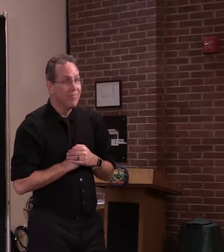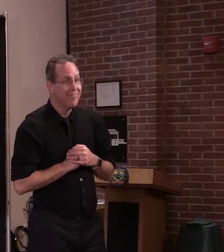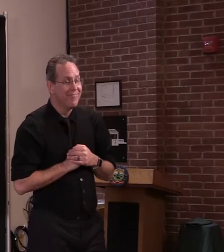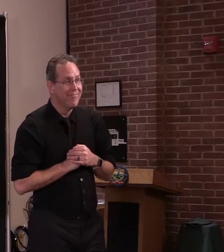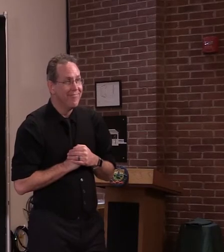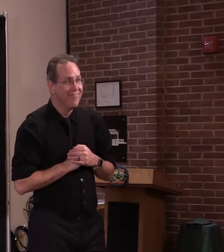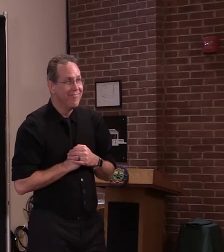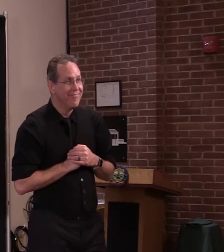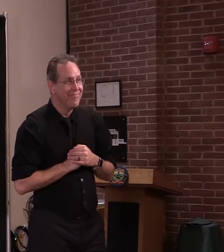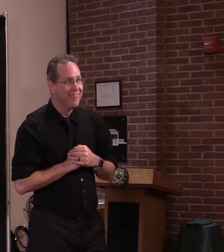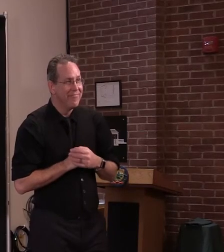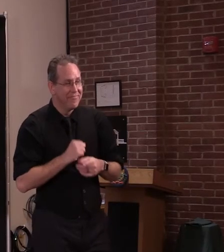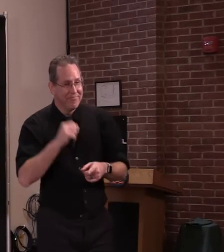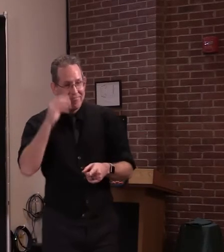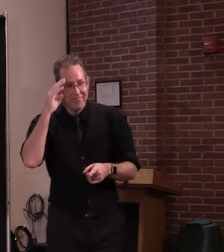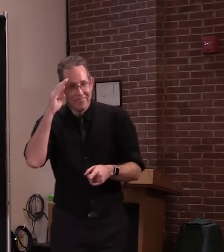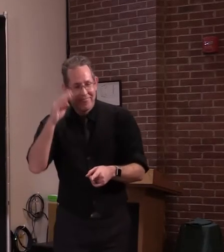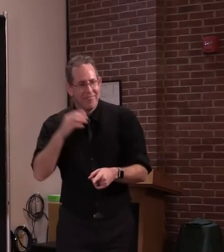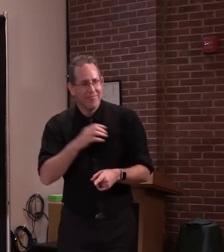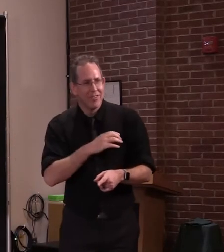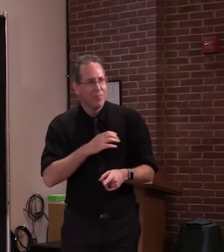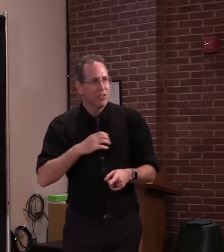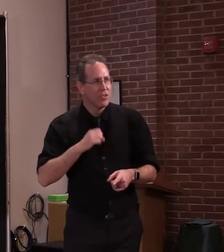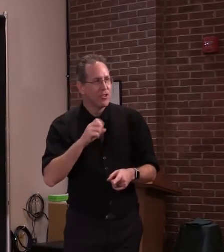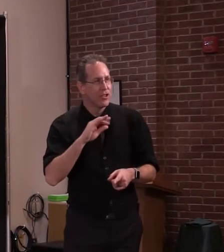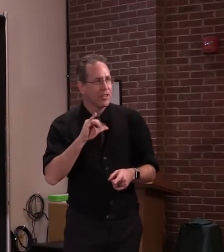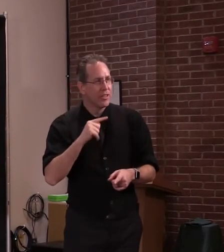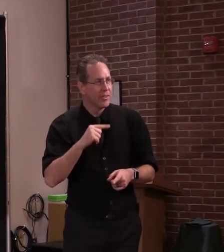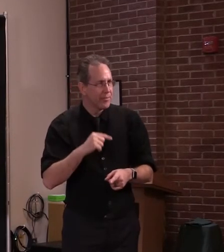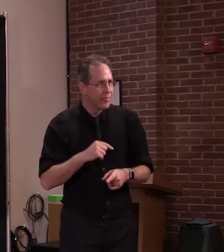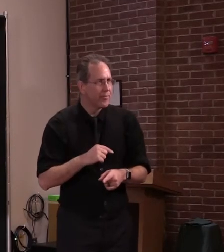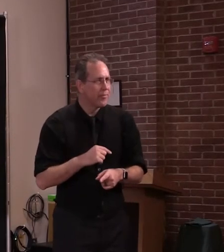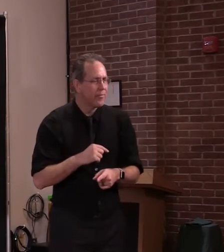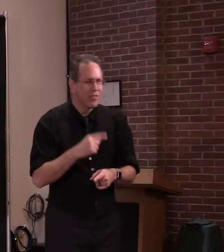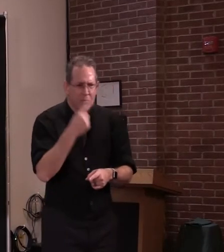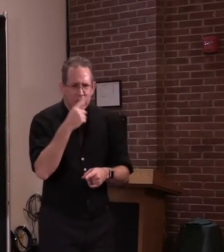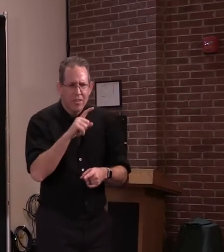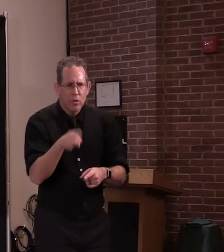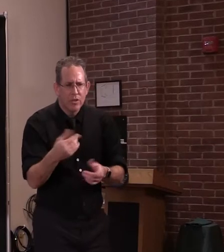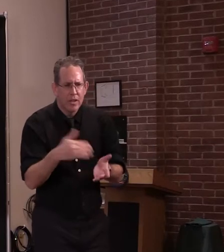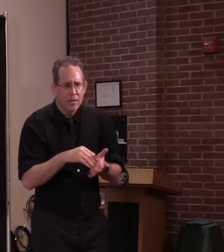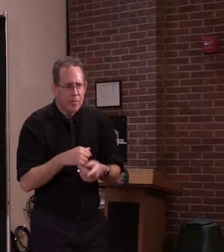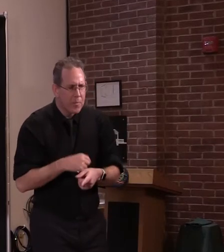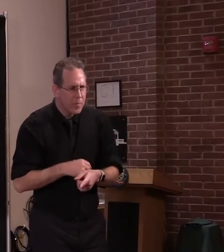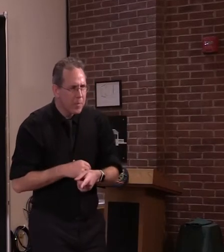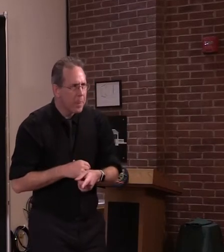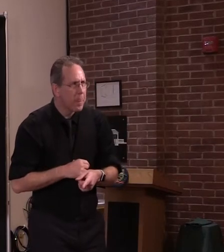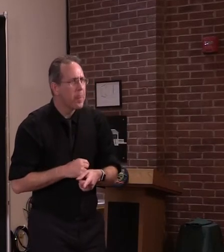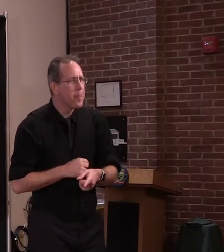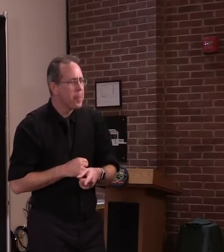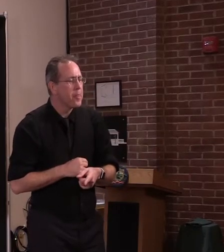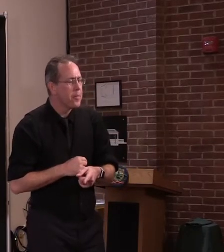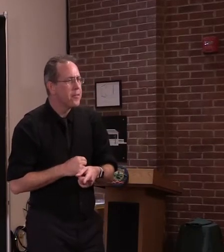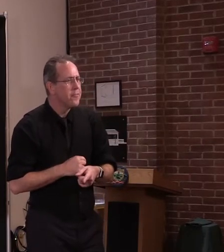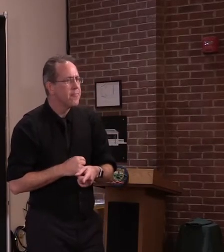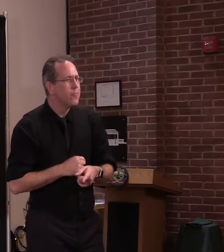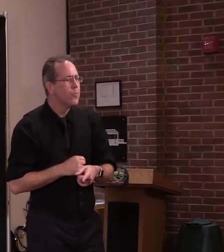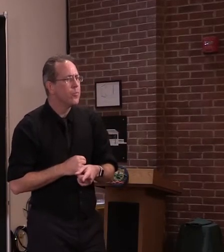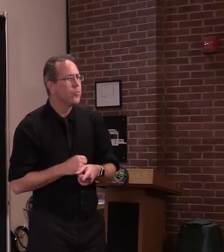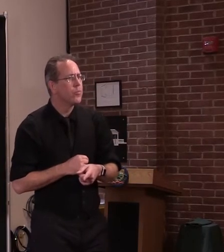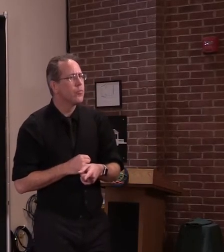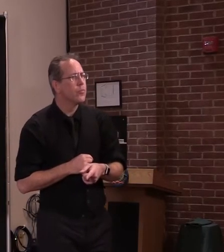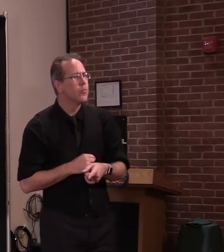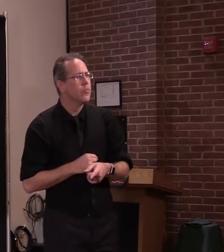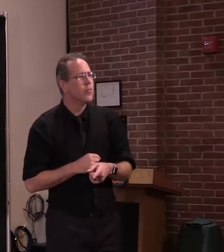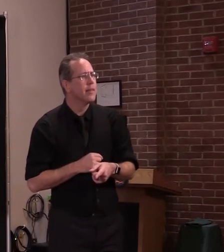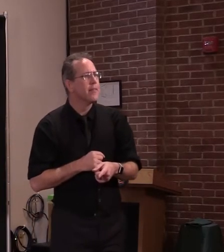Good afternoon. If you could repeat the question, that would be helpful. Will there be